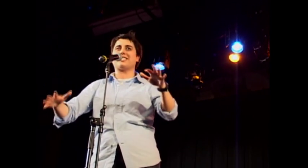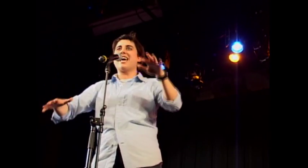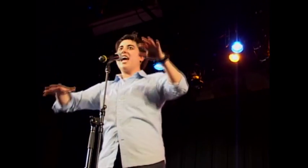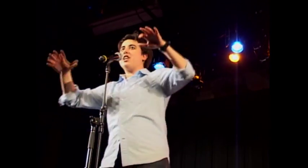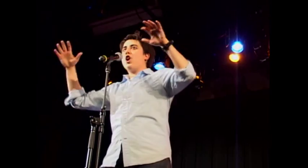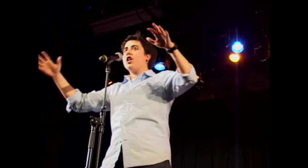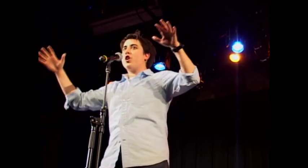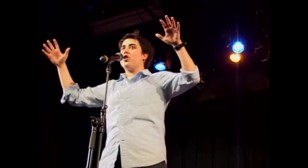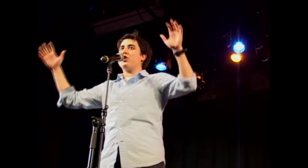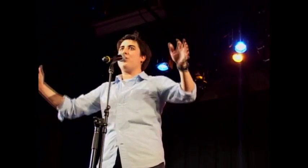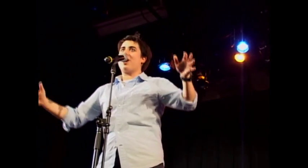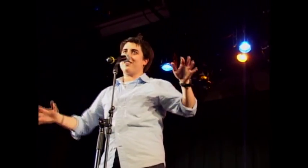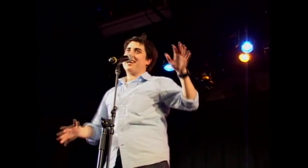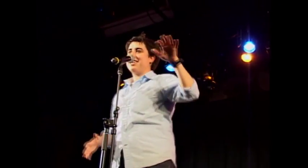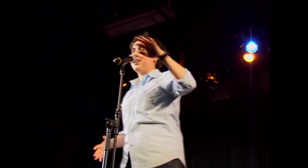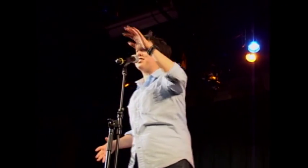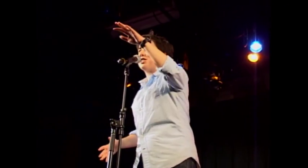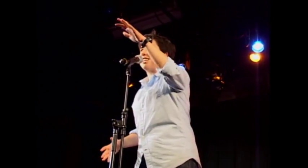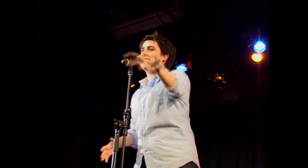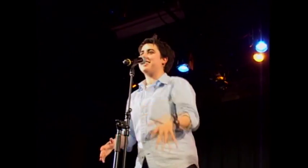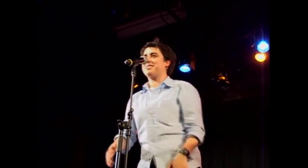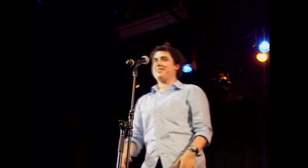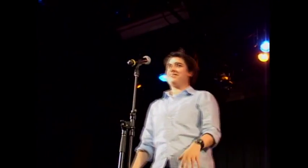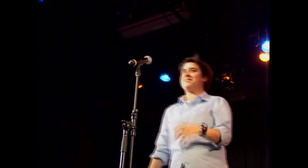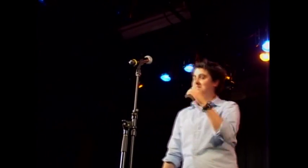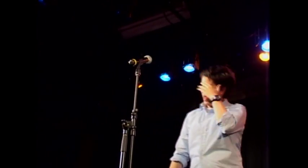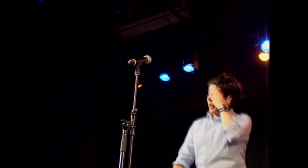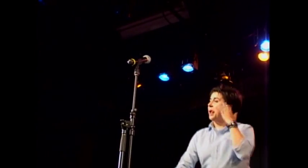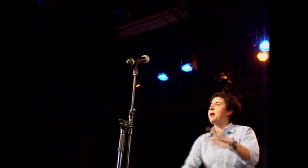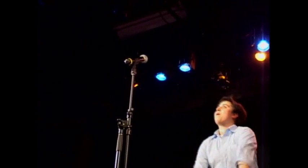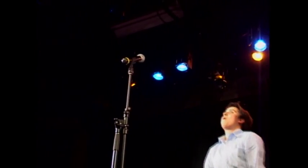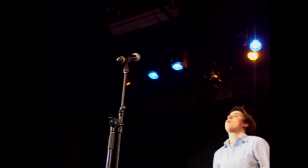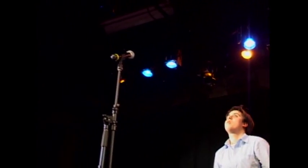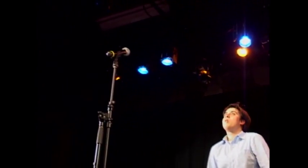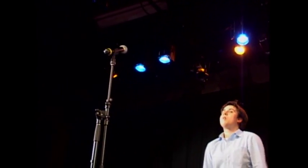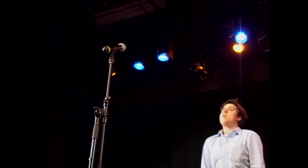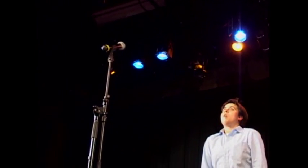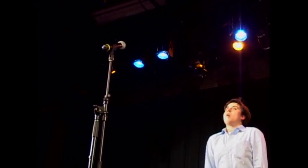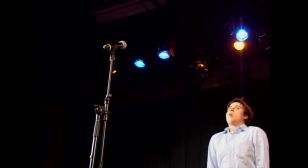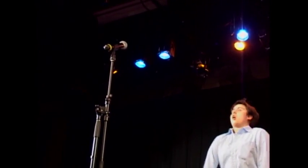For Jesus. And you all know who you are, okay? You guys look like this.